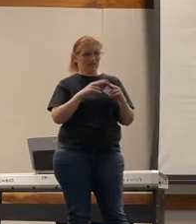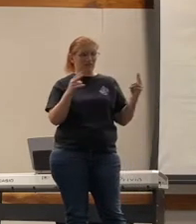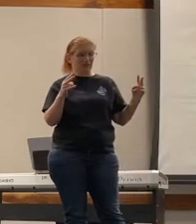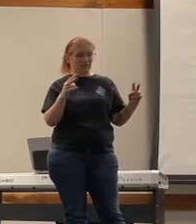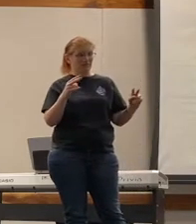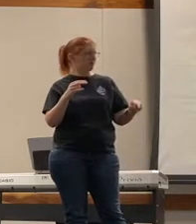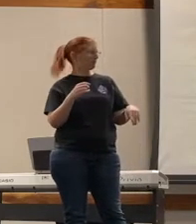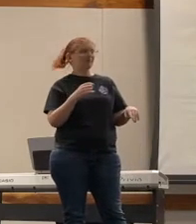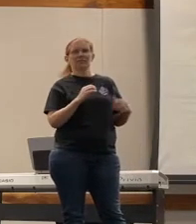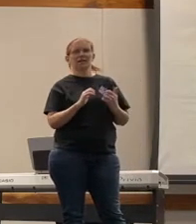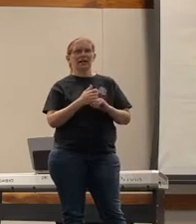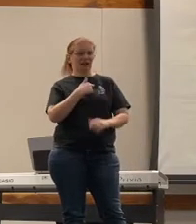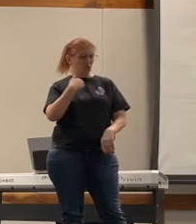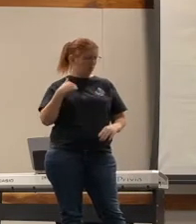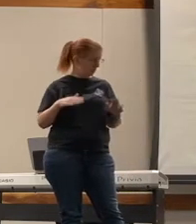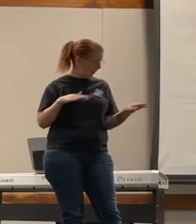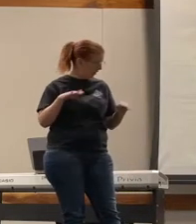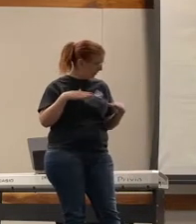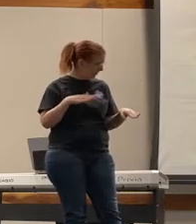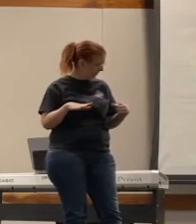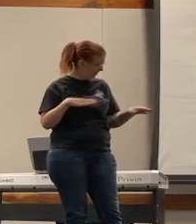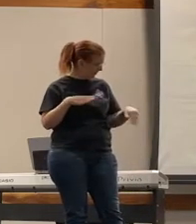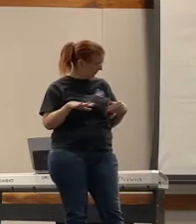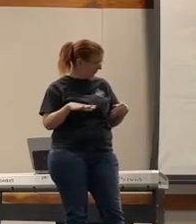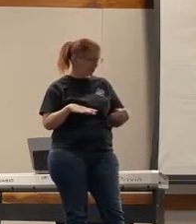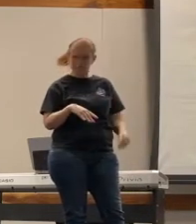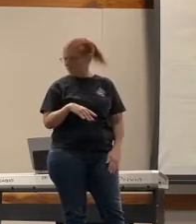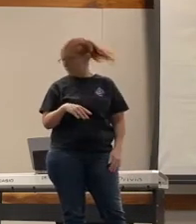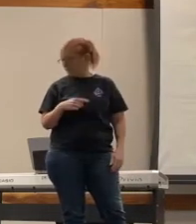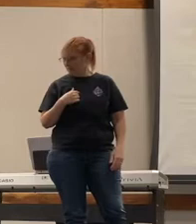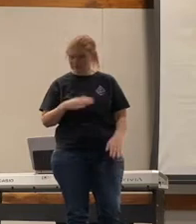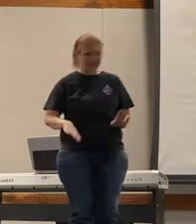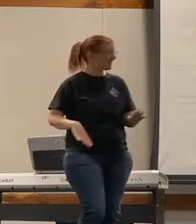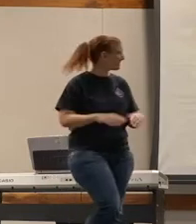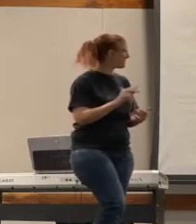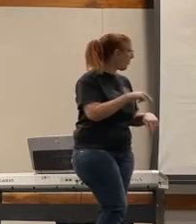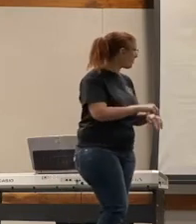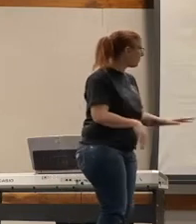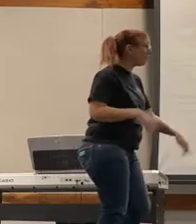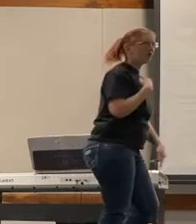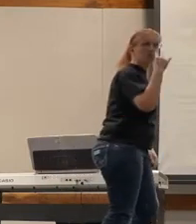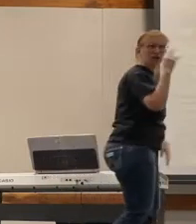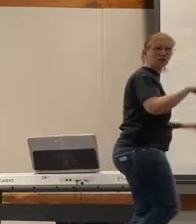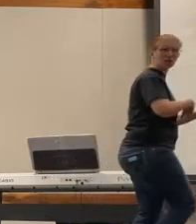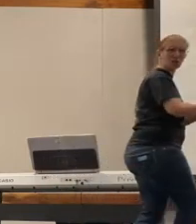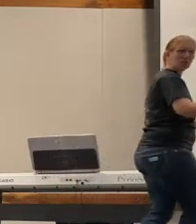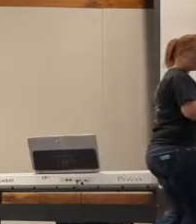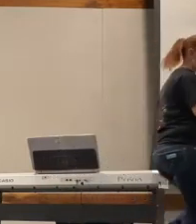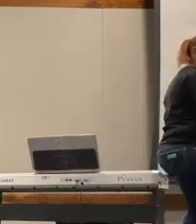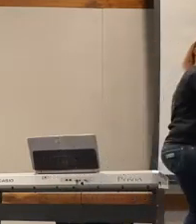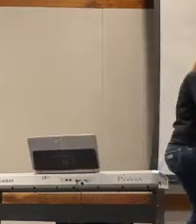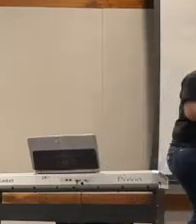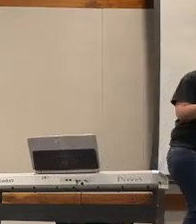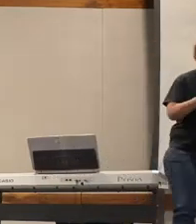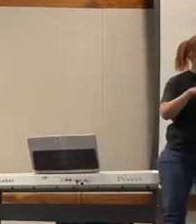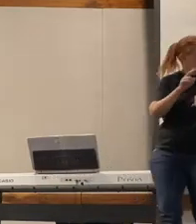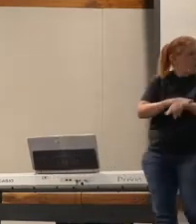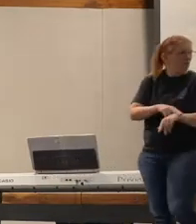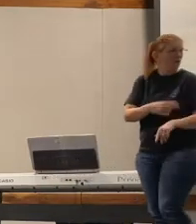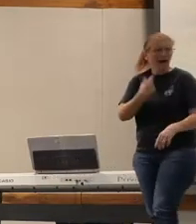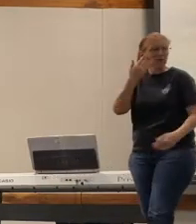cautious of how we walked, you know? Just like, I'm walking normal. Is this normal, Dan? Do I look normal to you? He's like, you never look normal. And